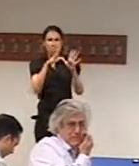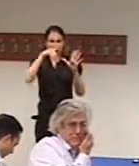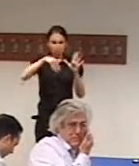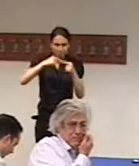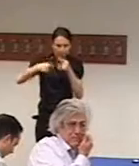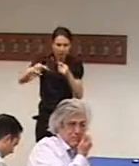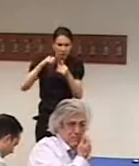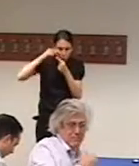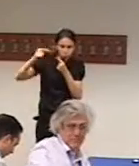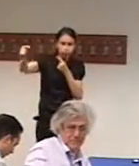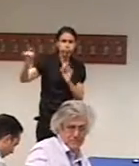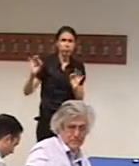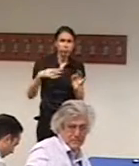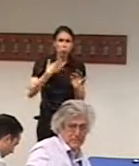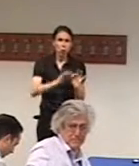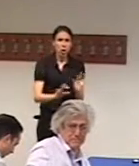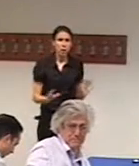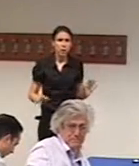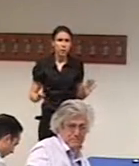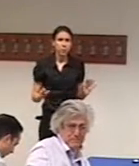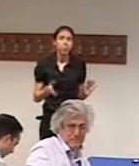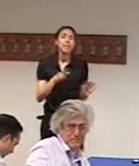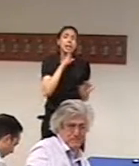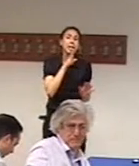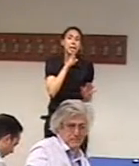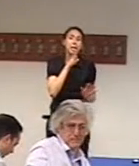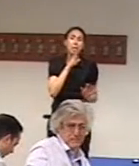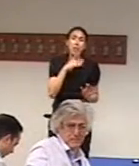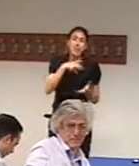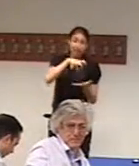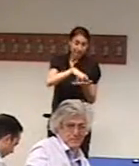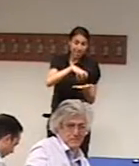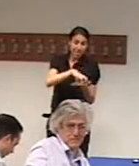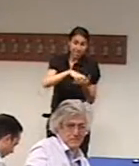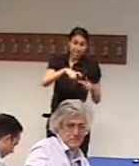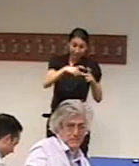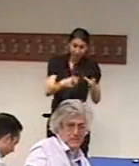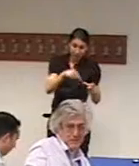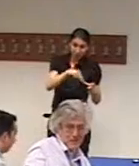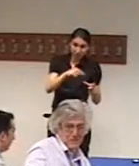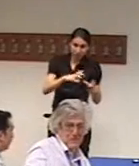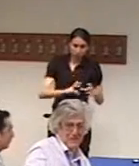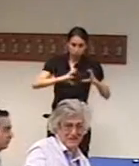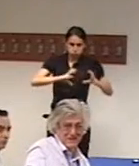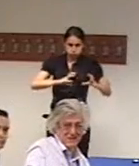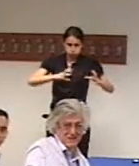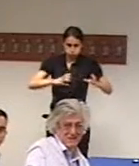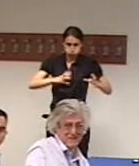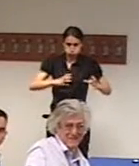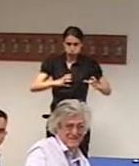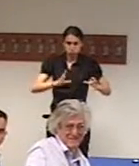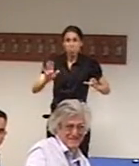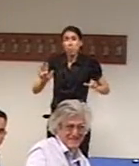go up to 10 meters and quite accurately, even down to centimeters. However, the device is kind of